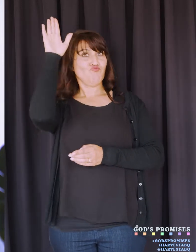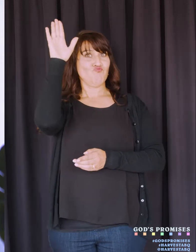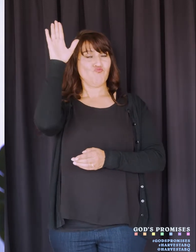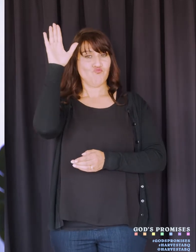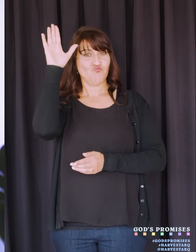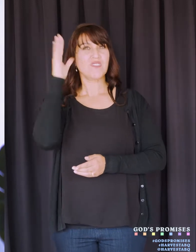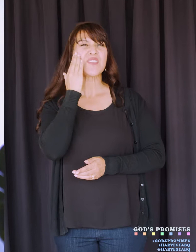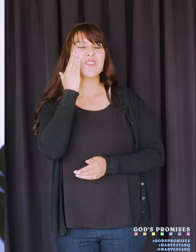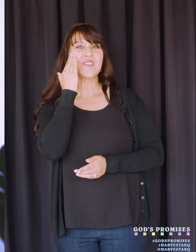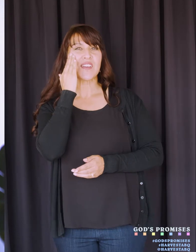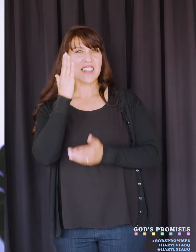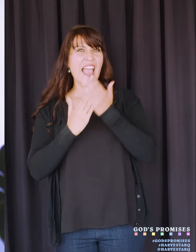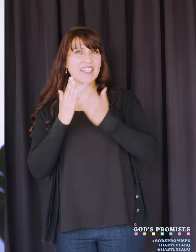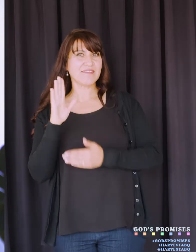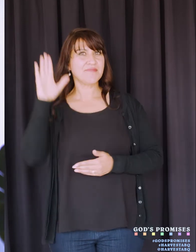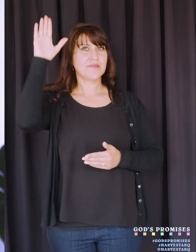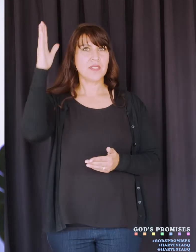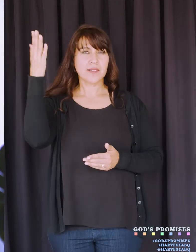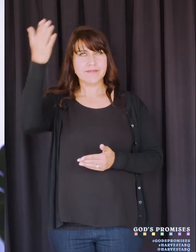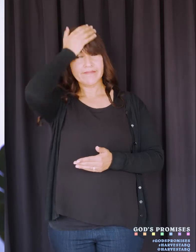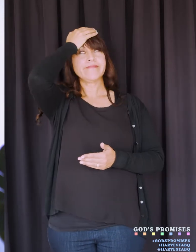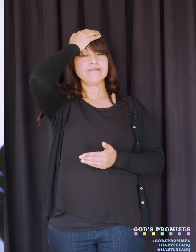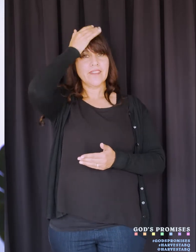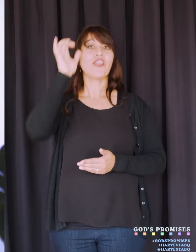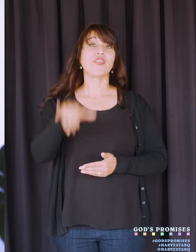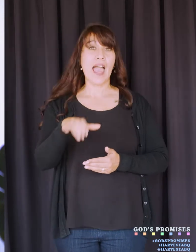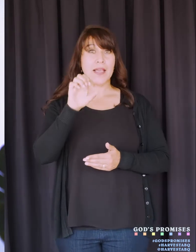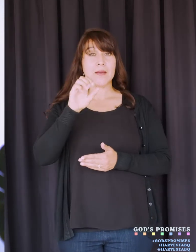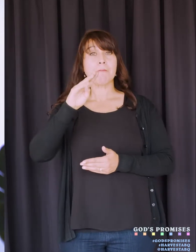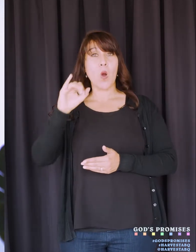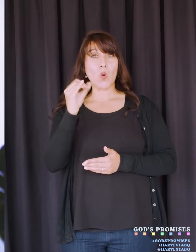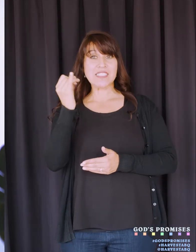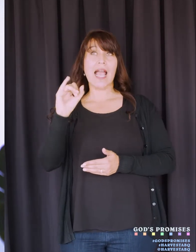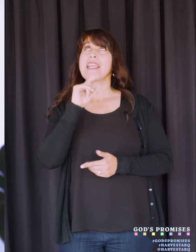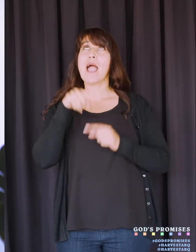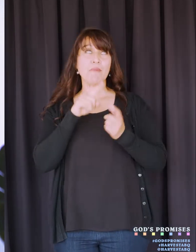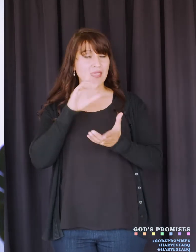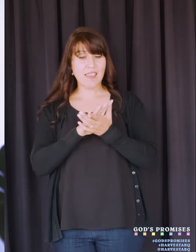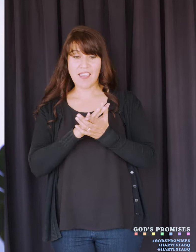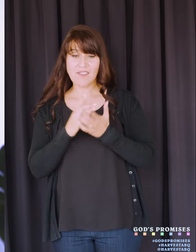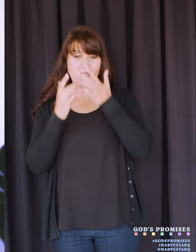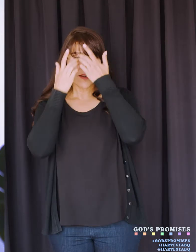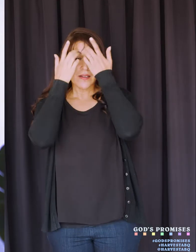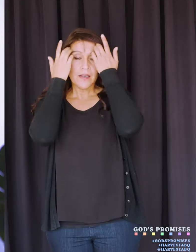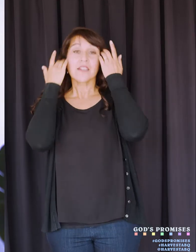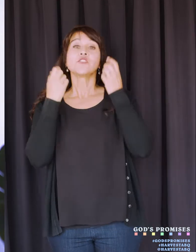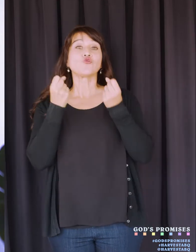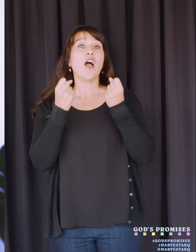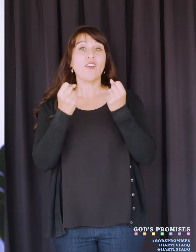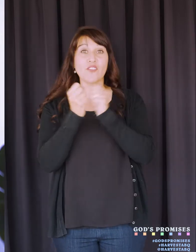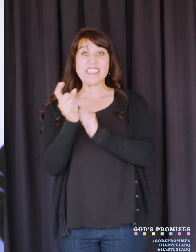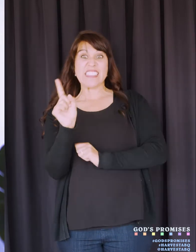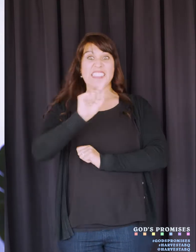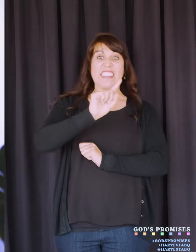girl, with the hand on his head, like, oh my goodness, I can't believe I did this. Driving on empty is stupid.